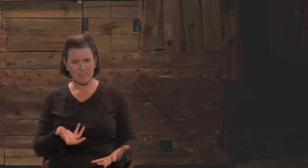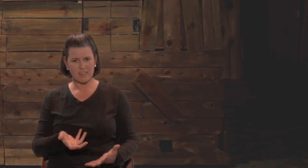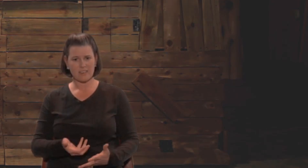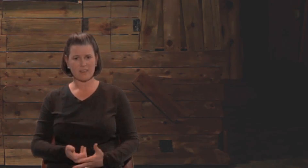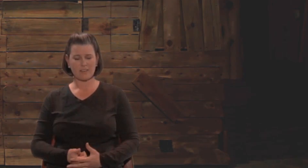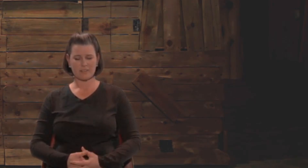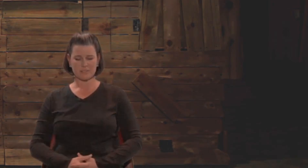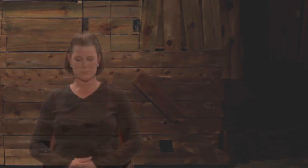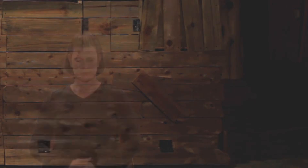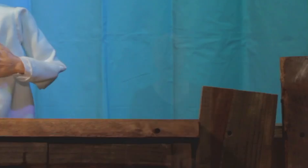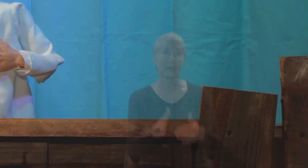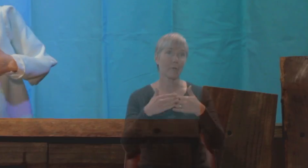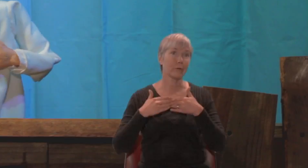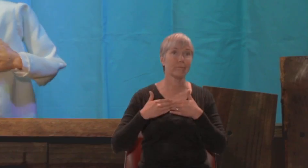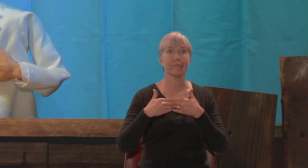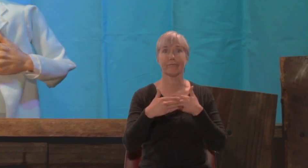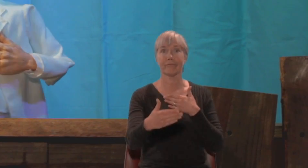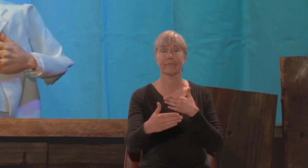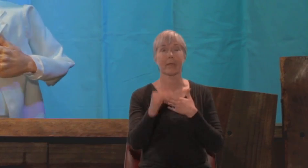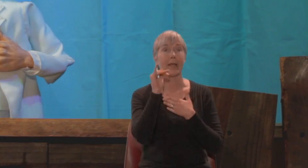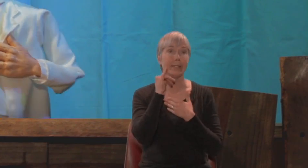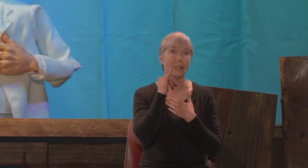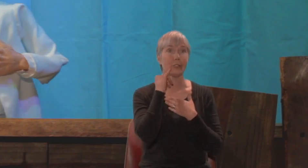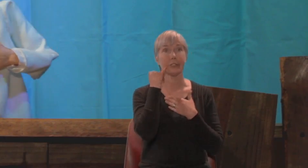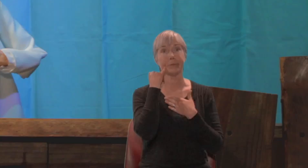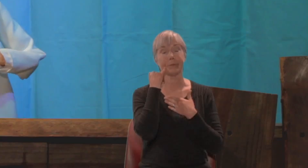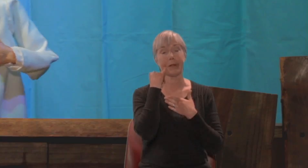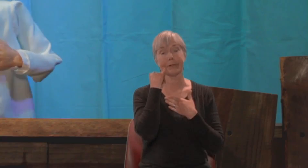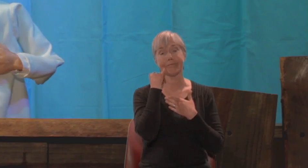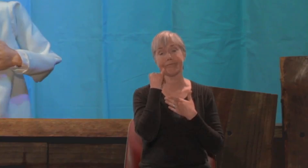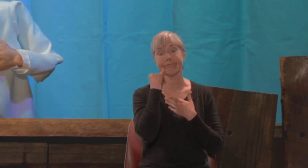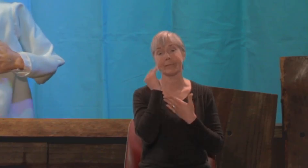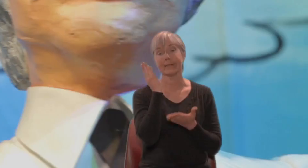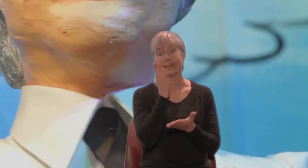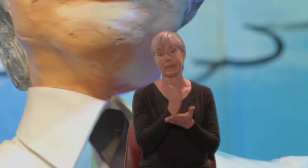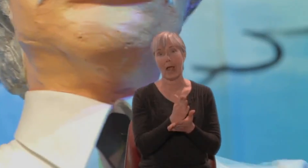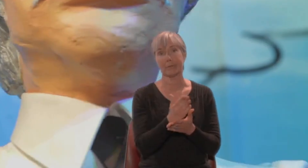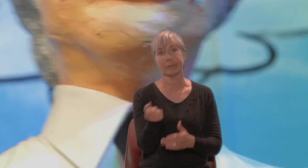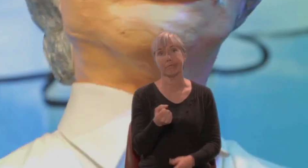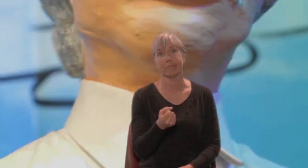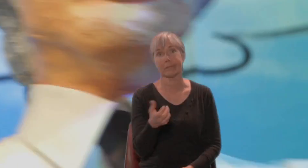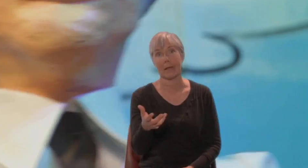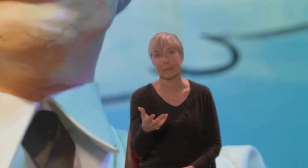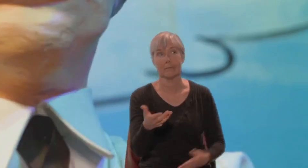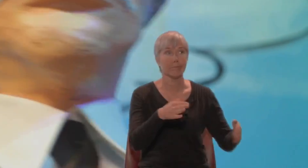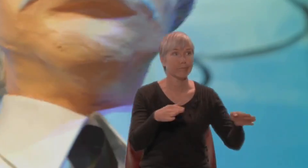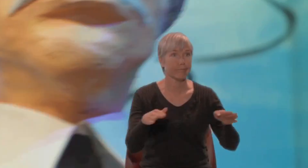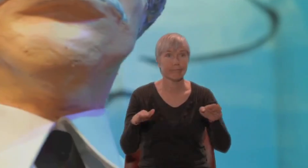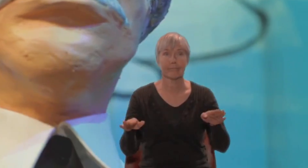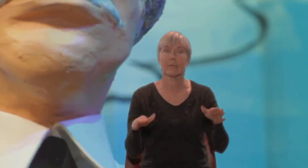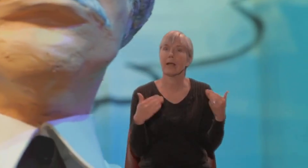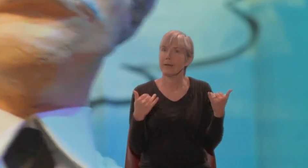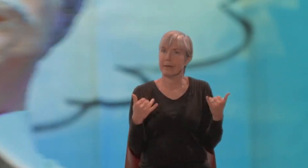So, from that day forward, Jim Smiley gave up his gambling ways. Now there are no mistakes in